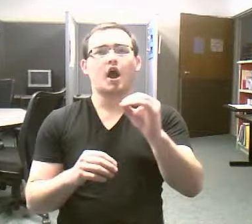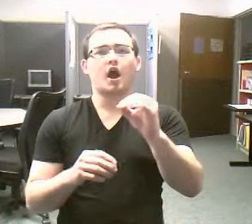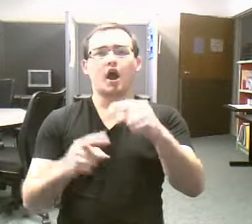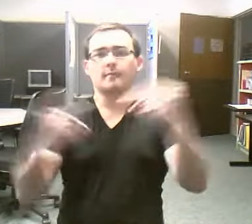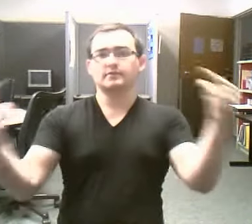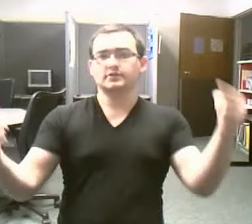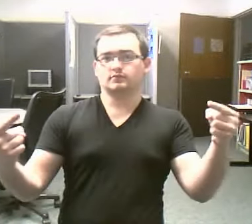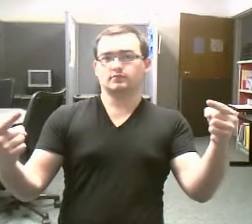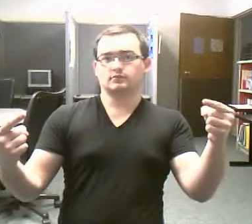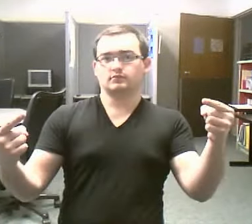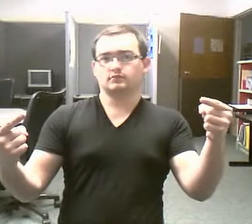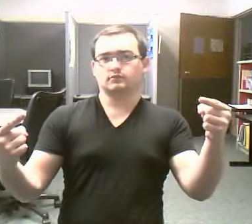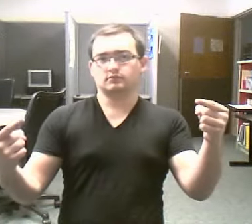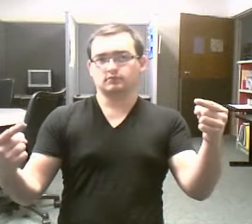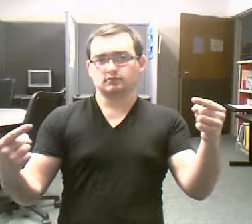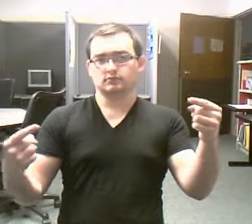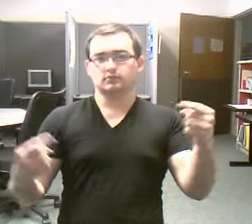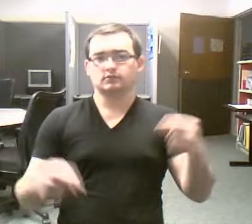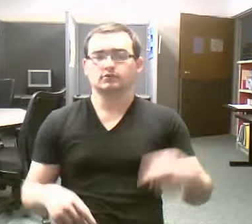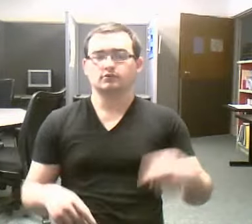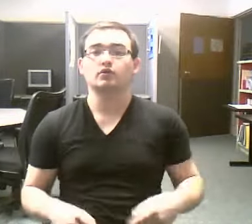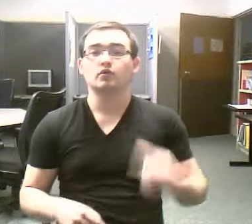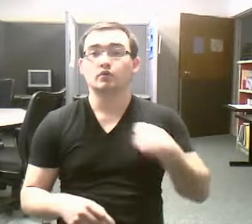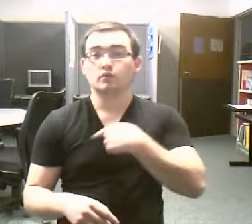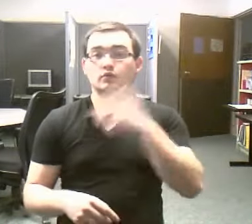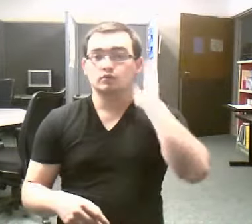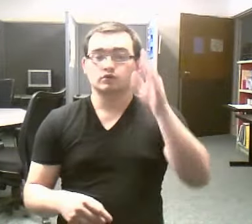about number lines.